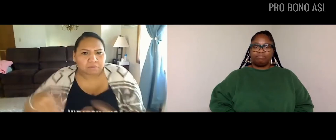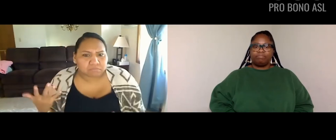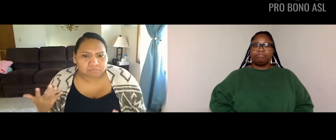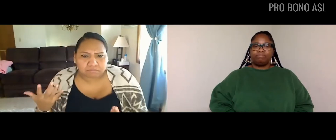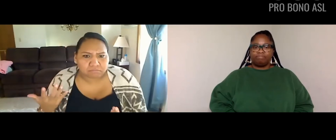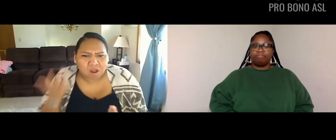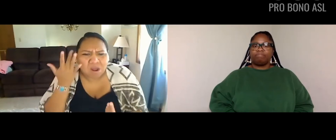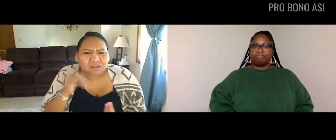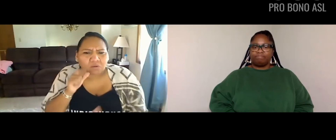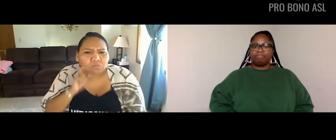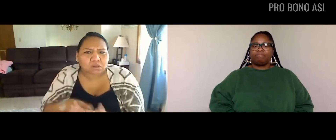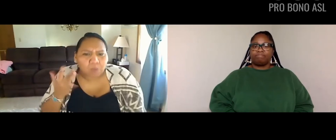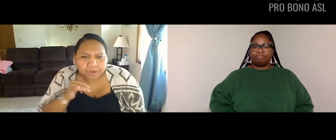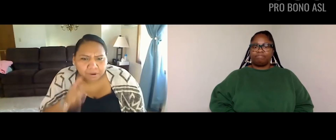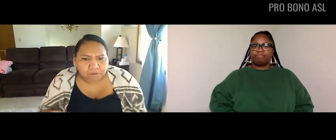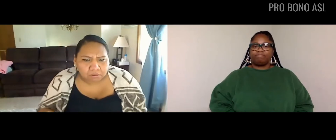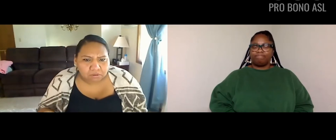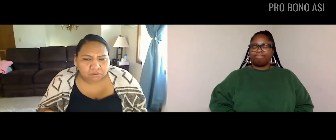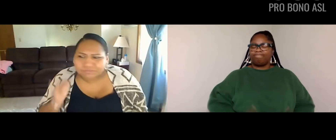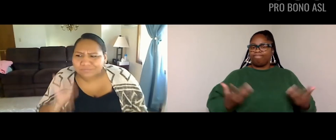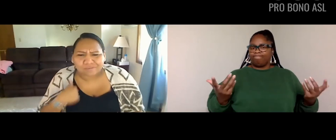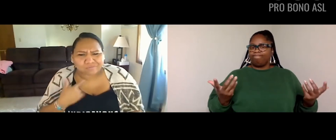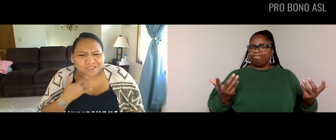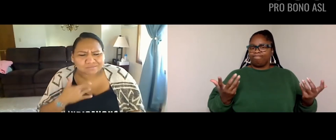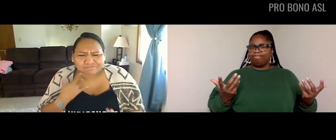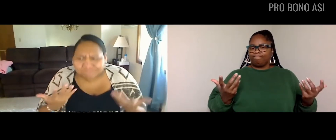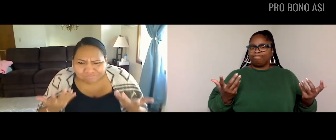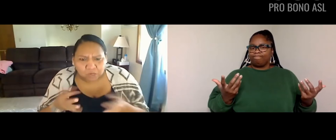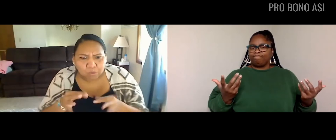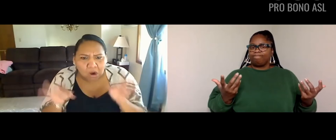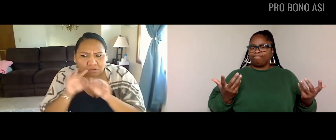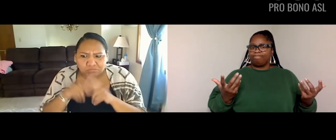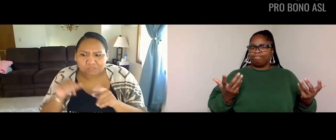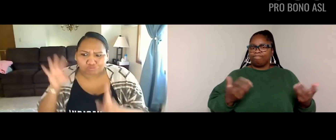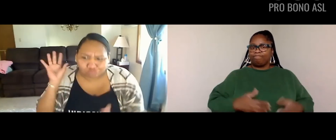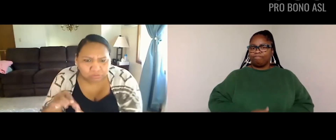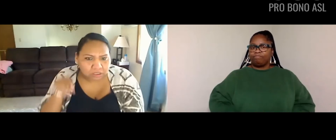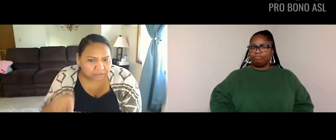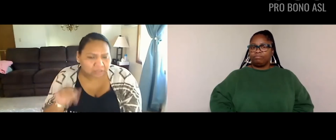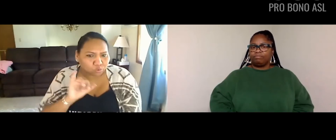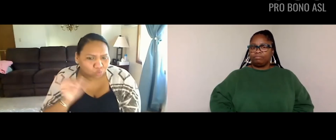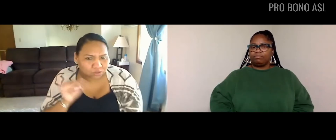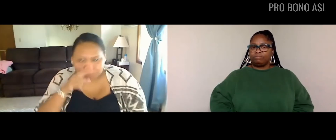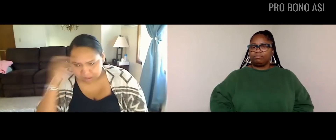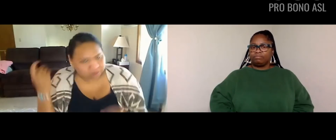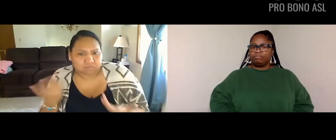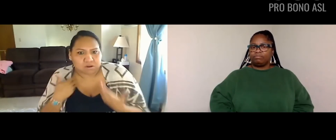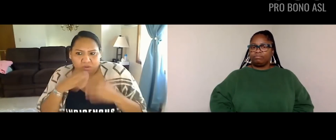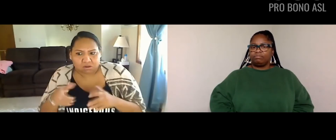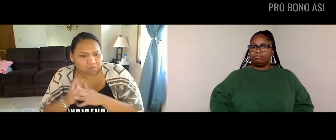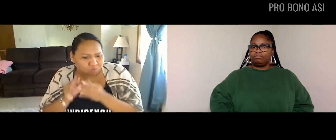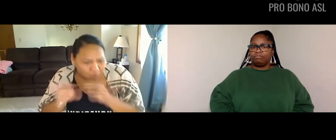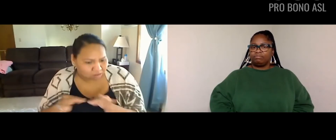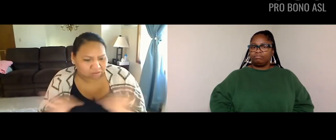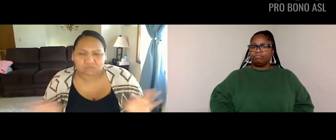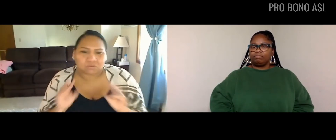We need that spotlight on Indigenous Sign Language. A lot of people don't know that we were the originators of sign language here. And I feel like